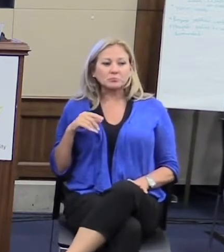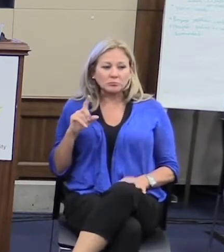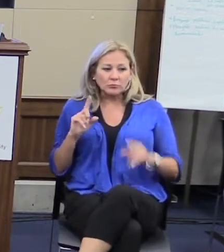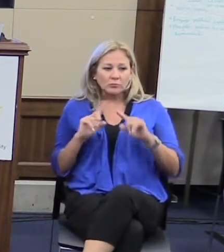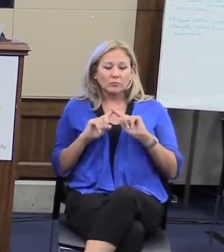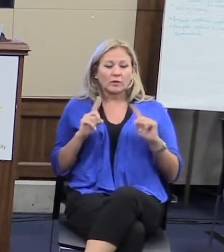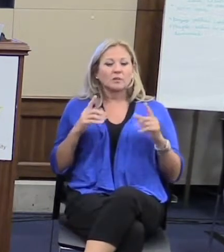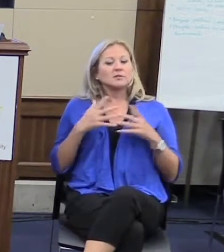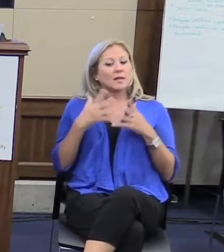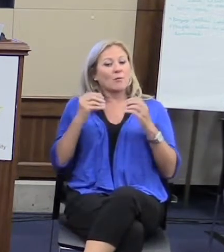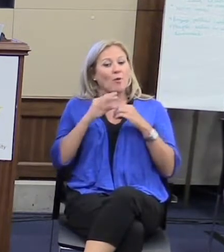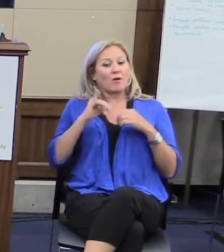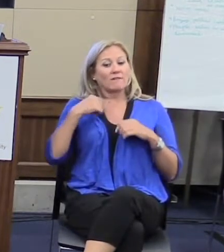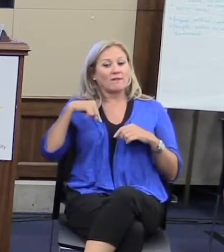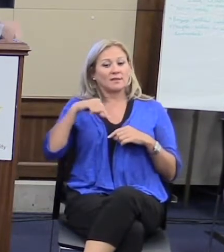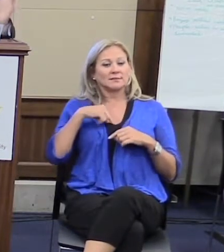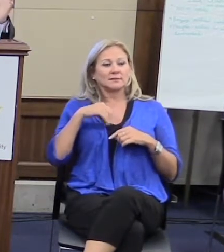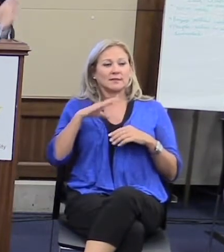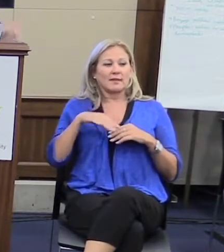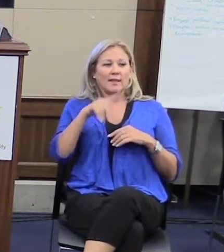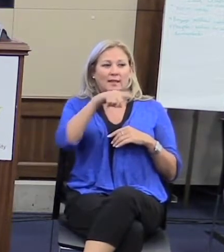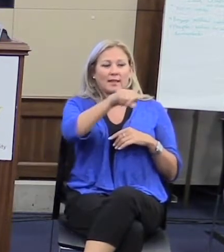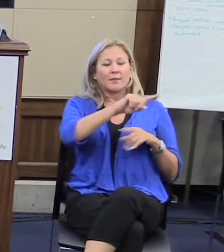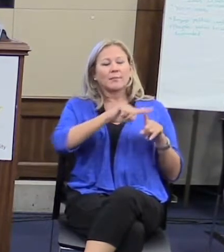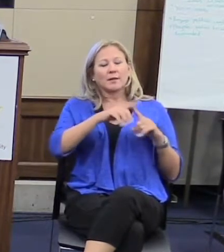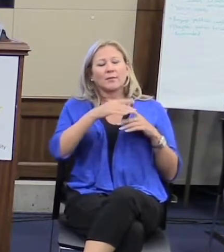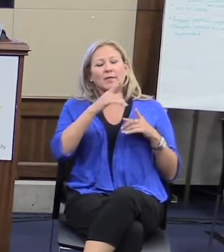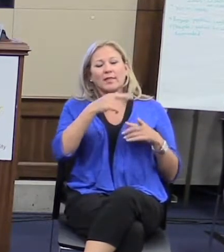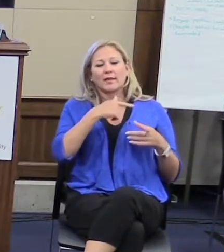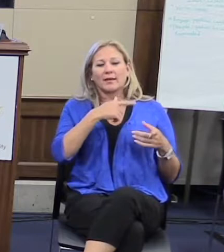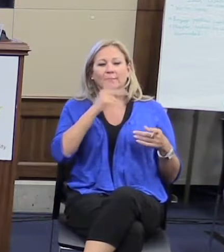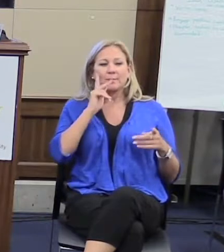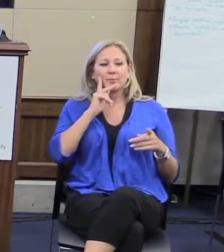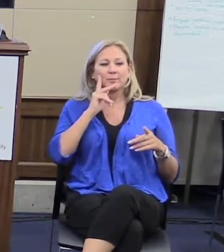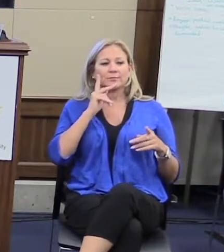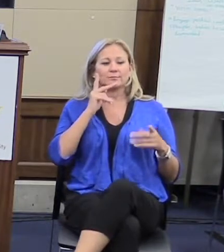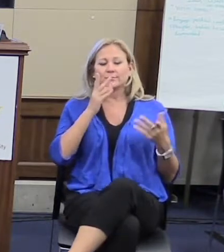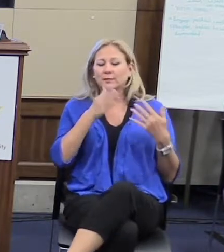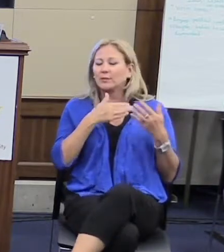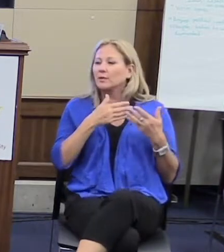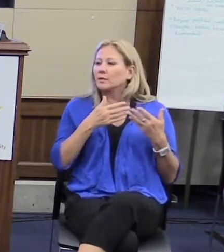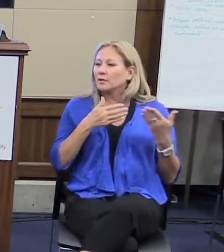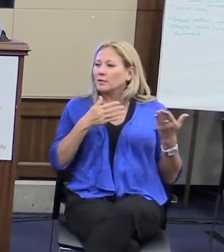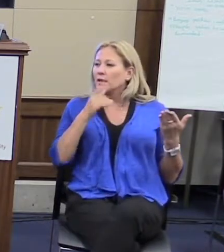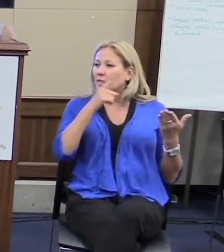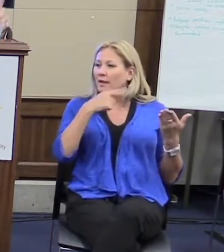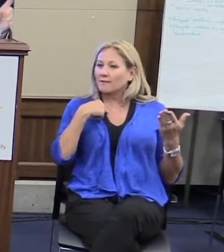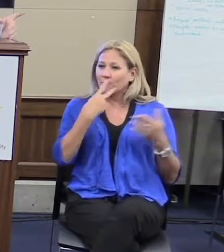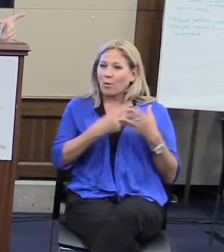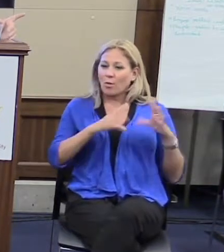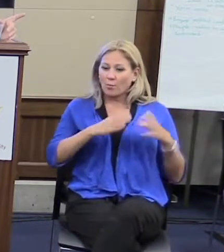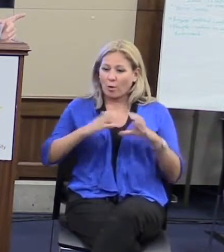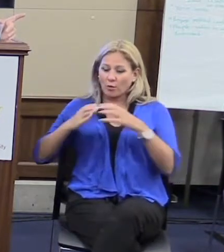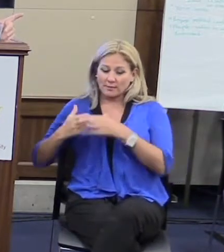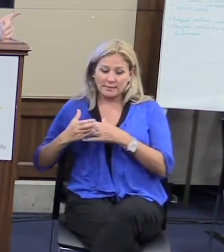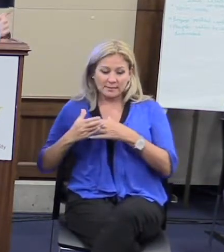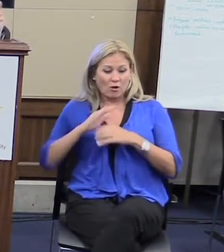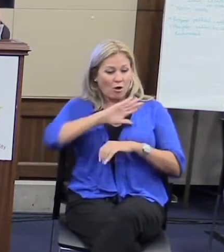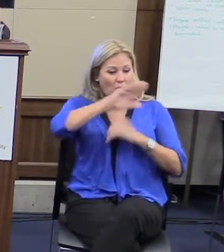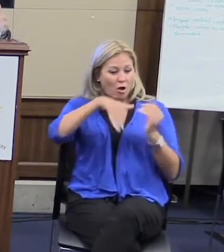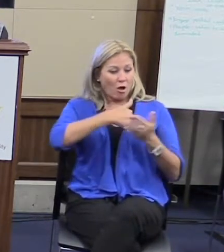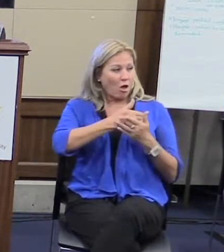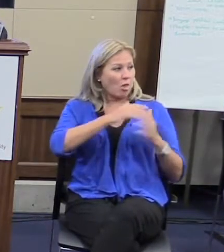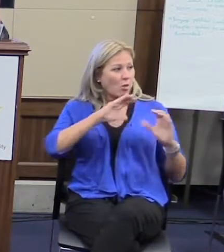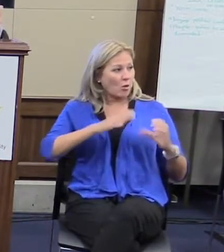And there are a lot more of us than there are of them, but nevertheless, they've got the microphone. But it takes both parties, or it takes all parties.